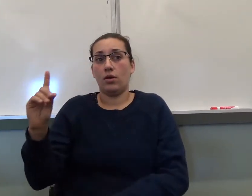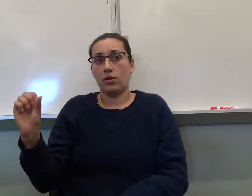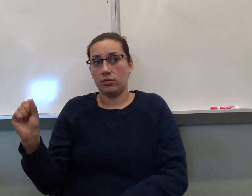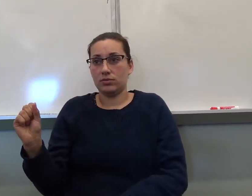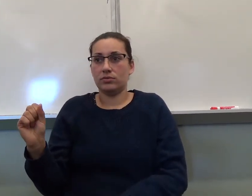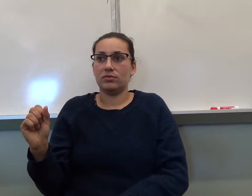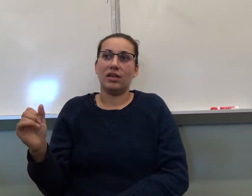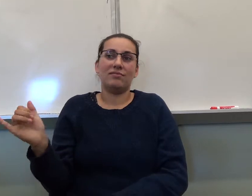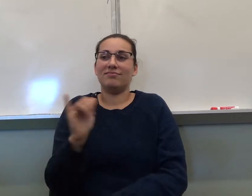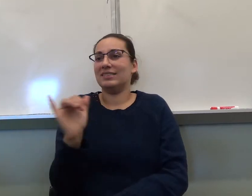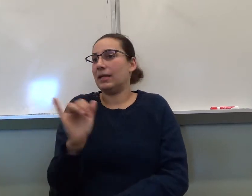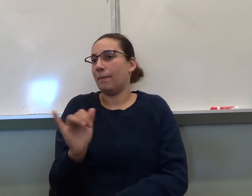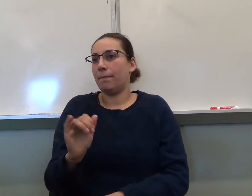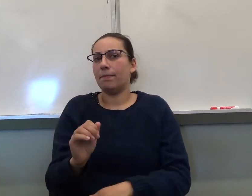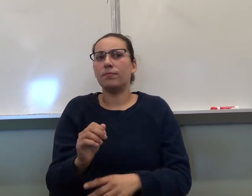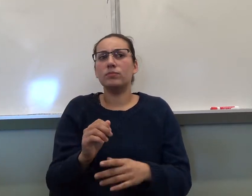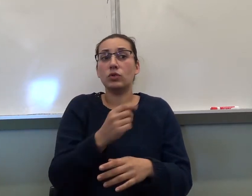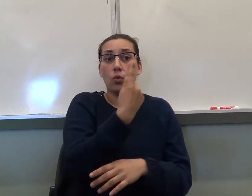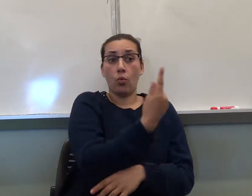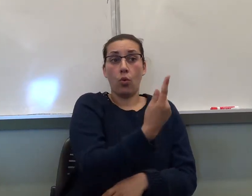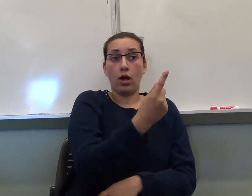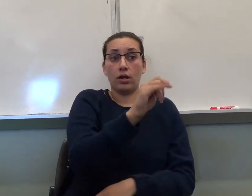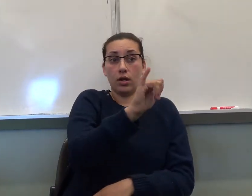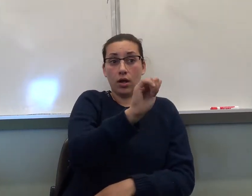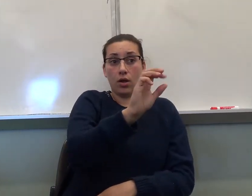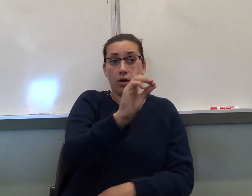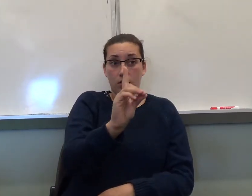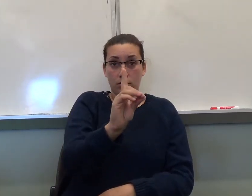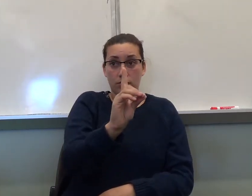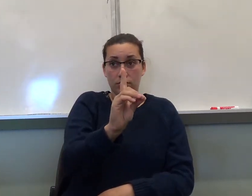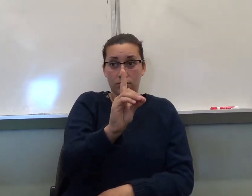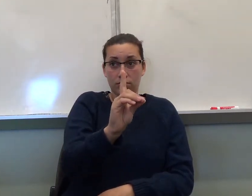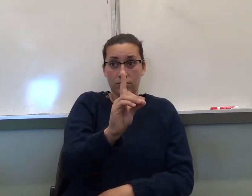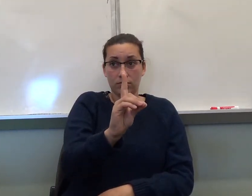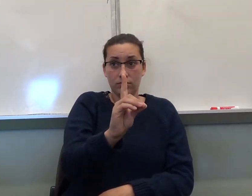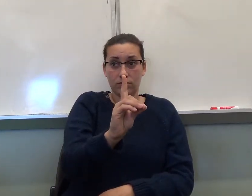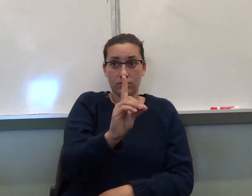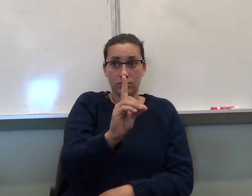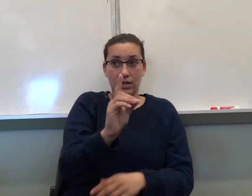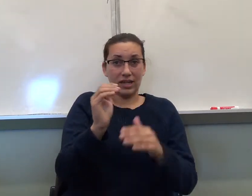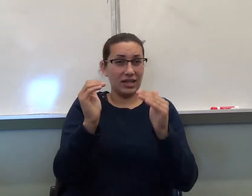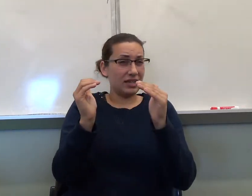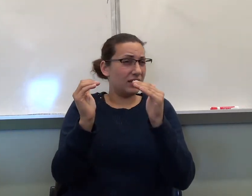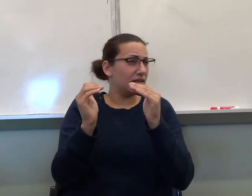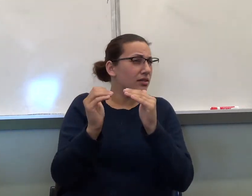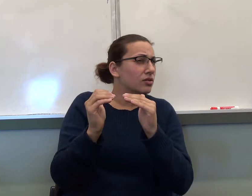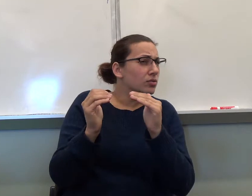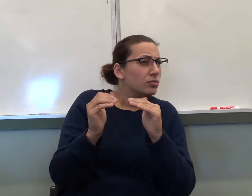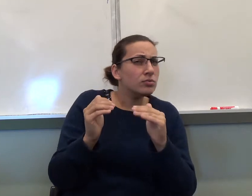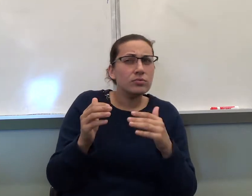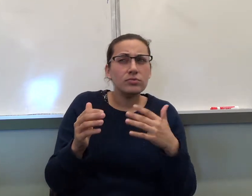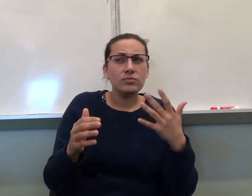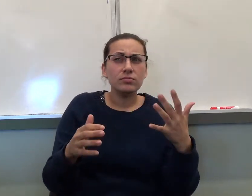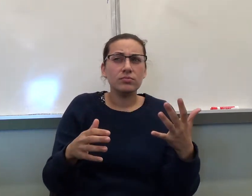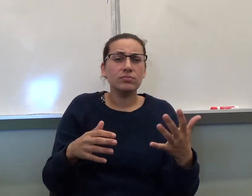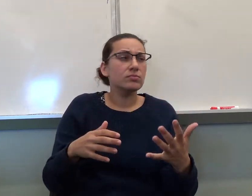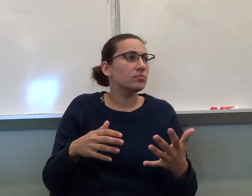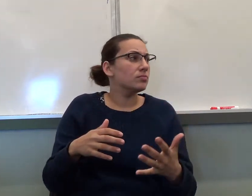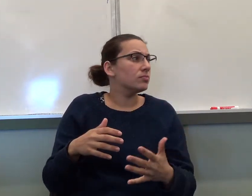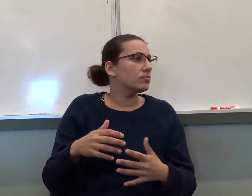that? 1 yard is... Don't you have to do inches and the feet first before you can do it? You can. In this case,